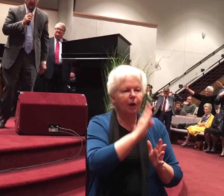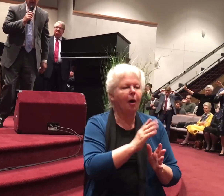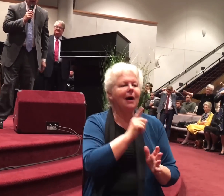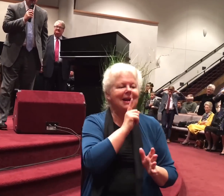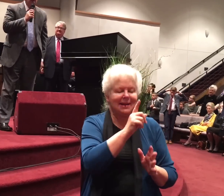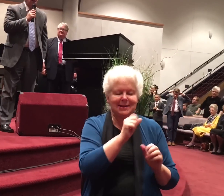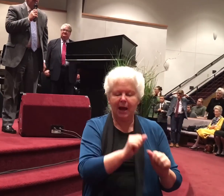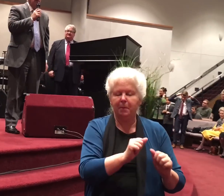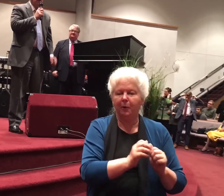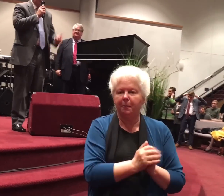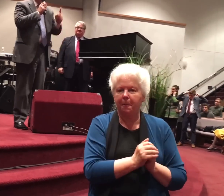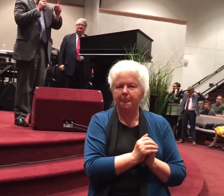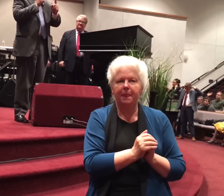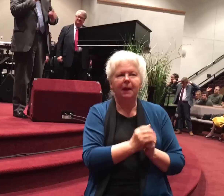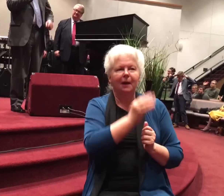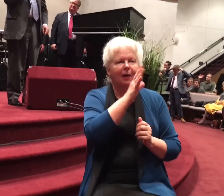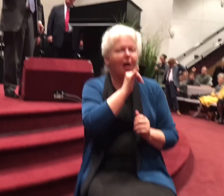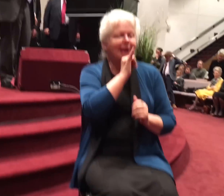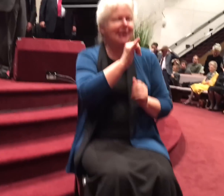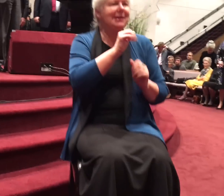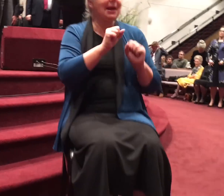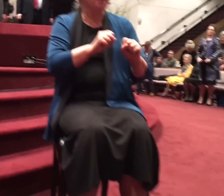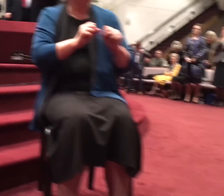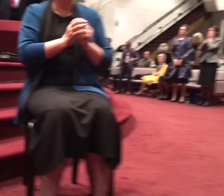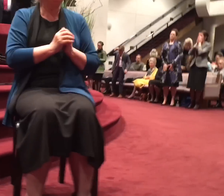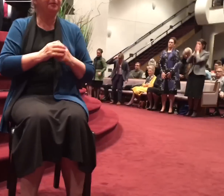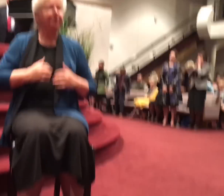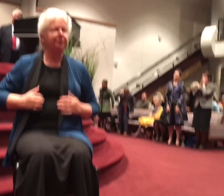is able. God is able.